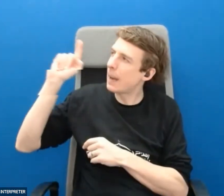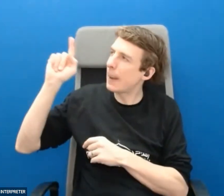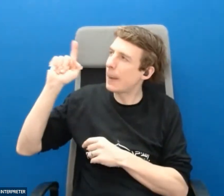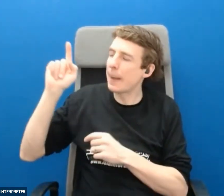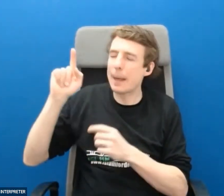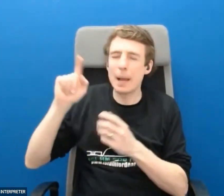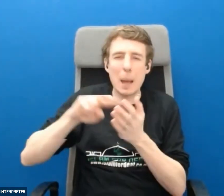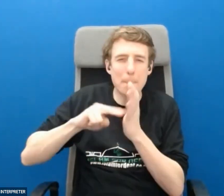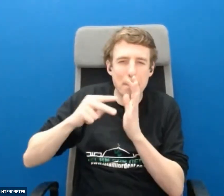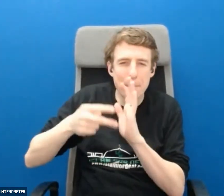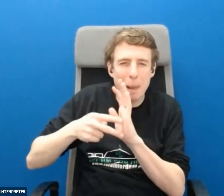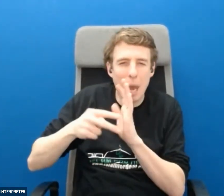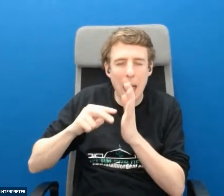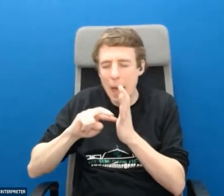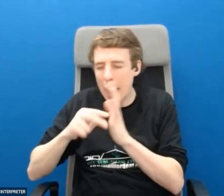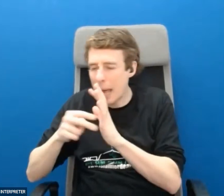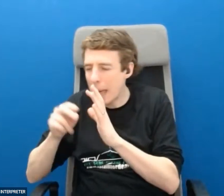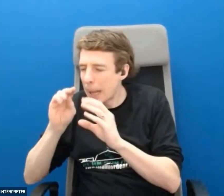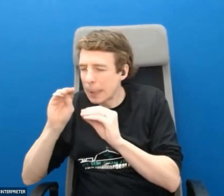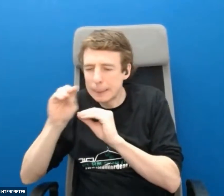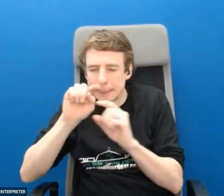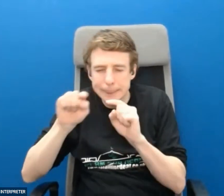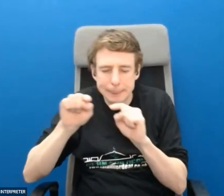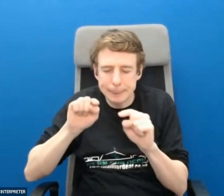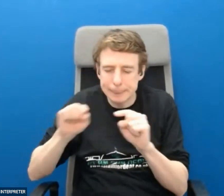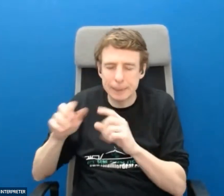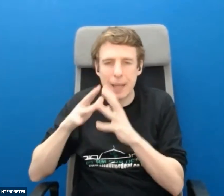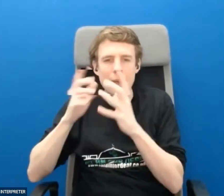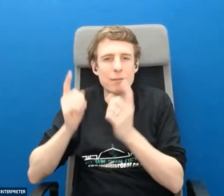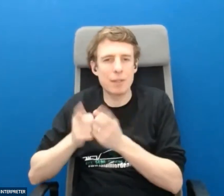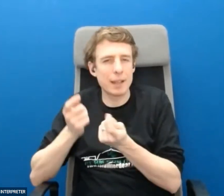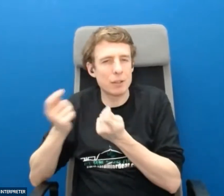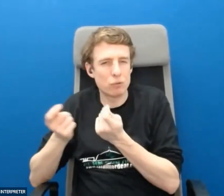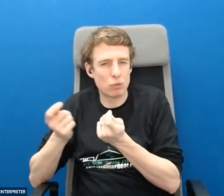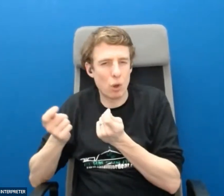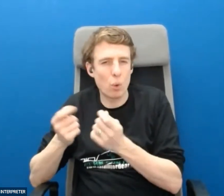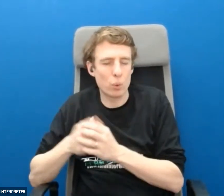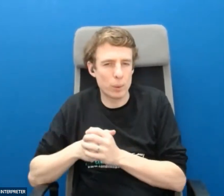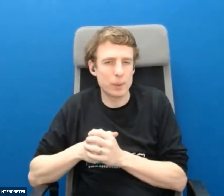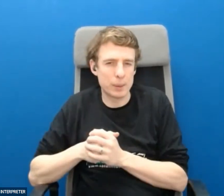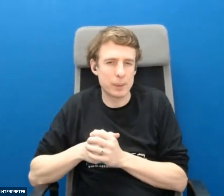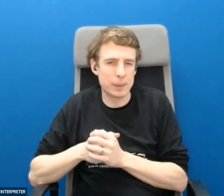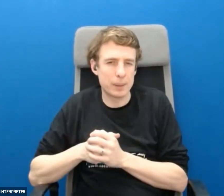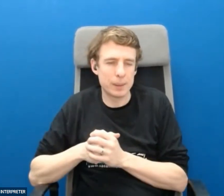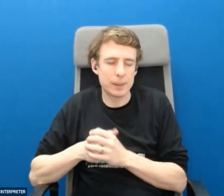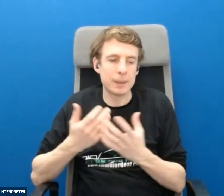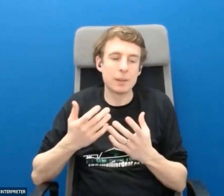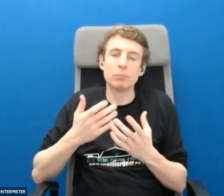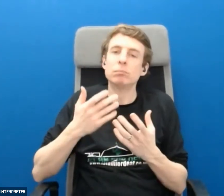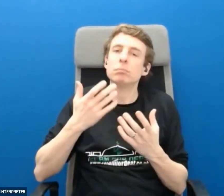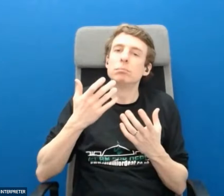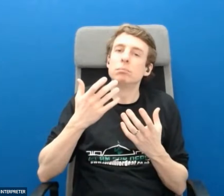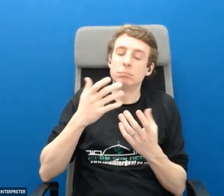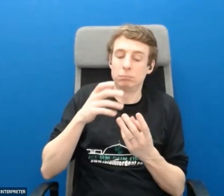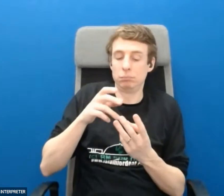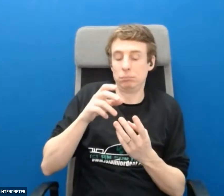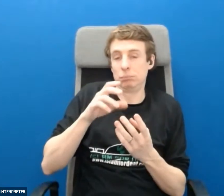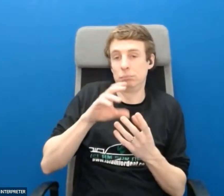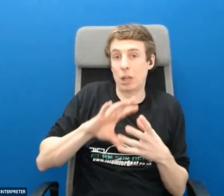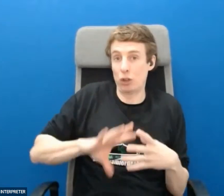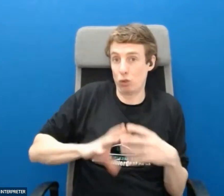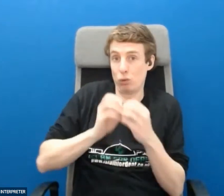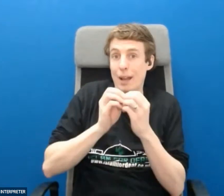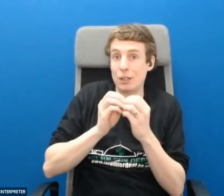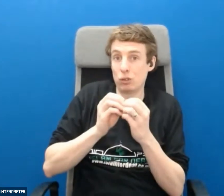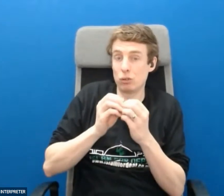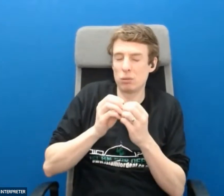two pillars of this category. So the creation, does he not have the creation? And also, does he not control